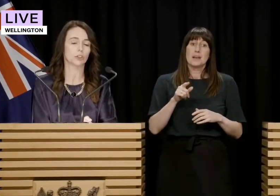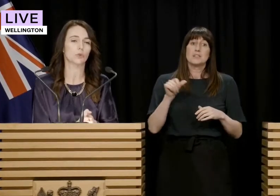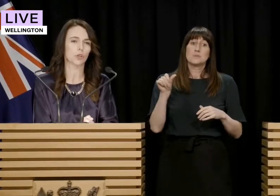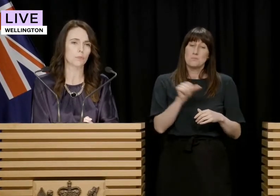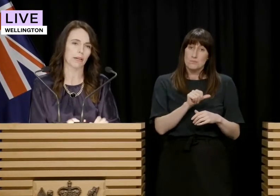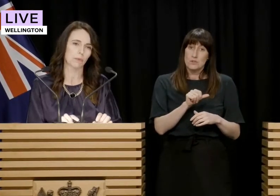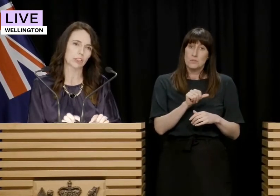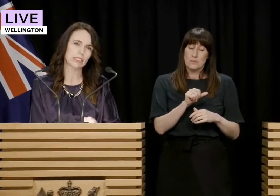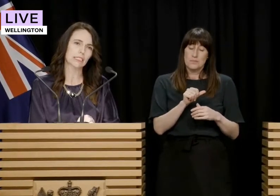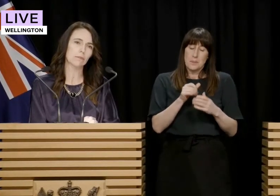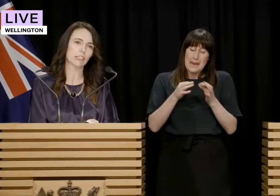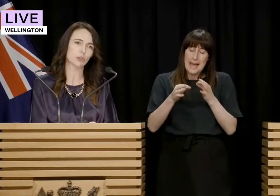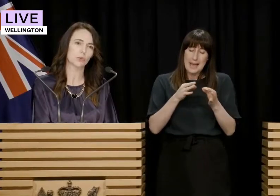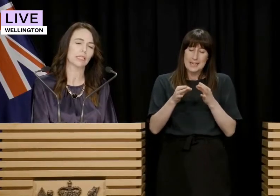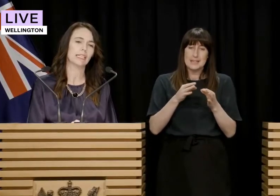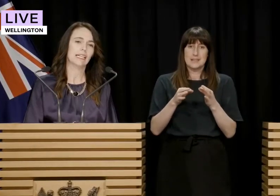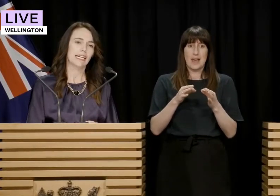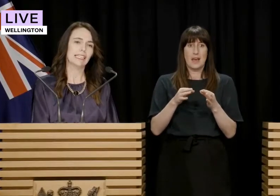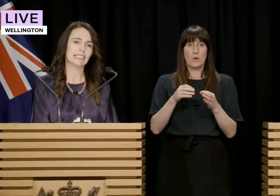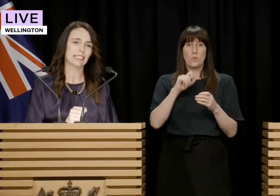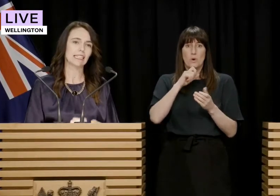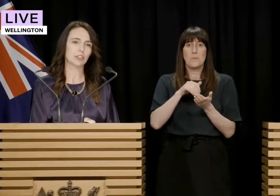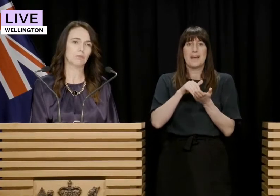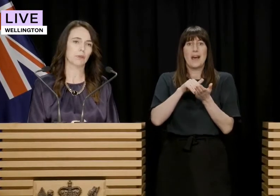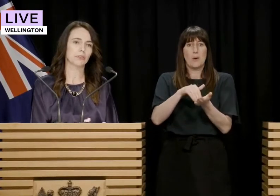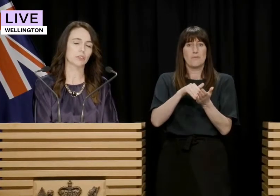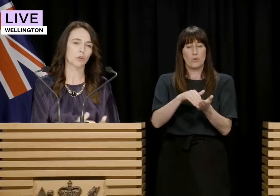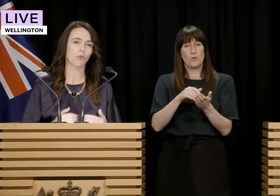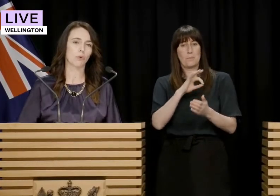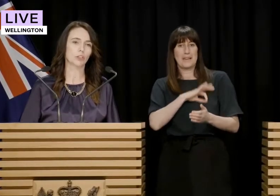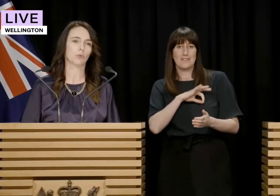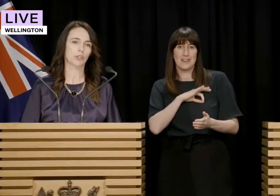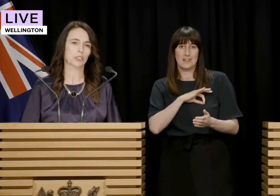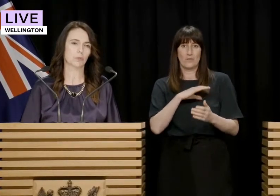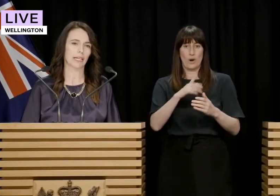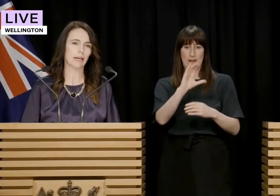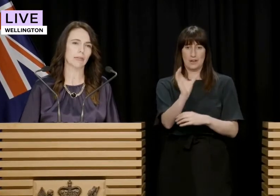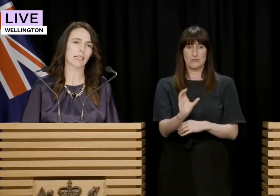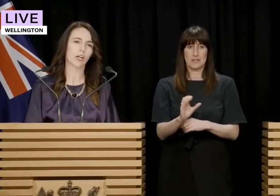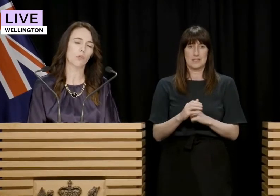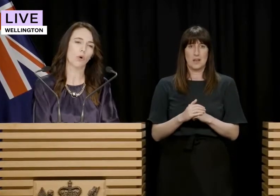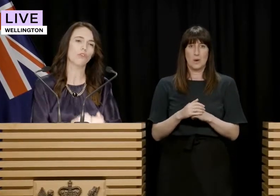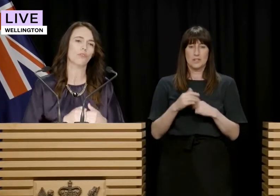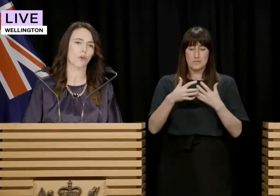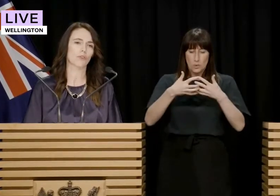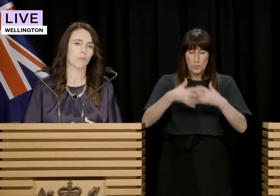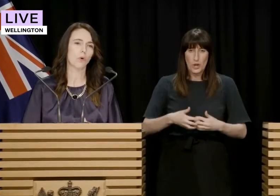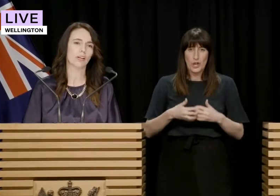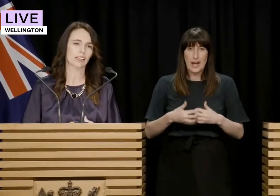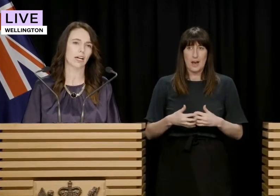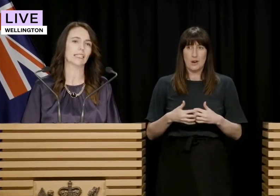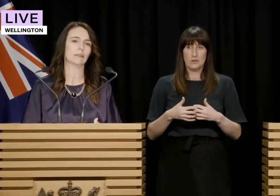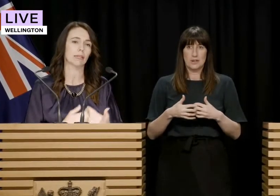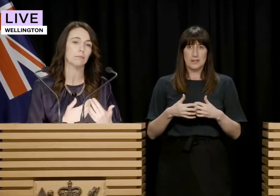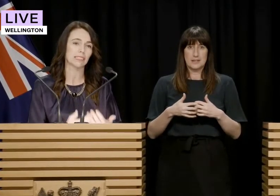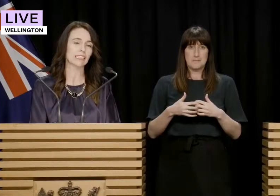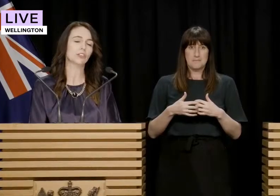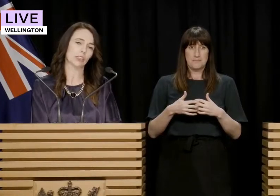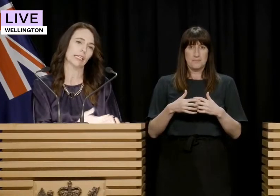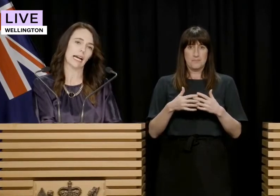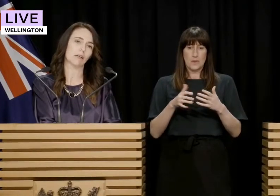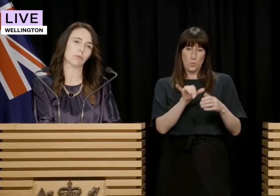them and still could be. We just had to make sure in the selection process of which workers were coming, it was those more inclined to